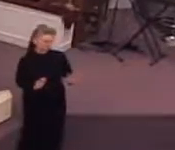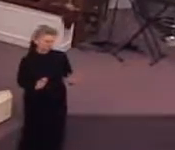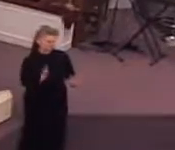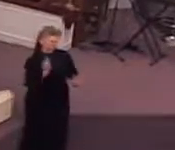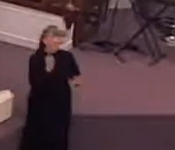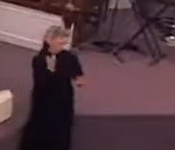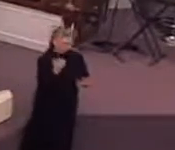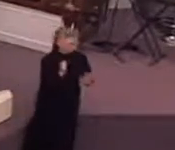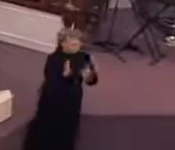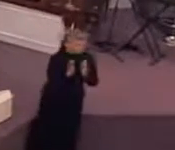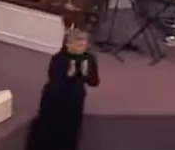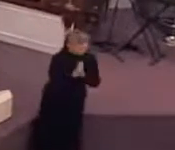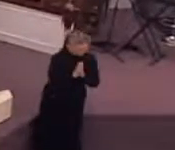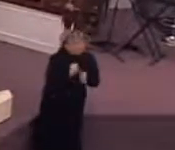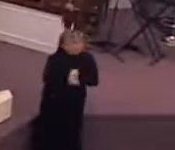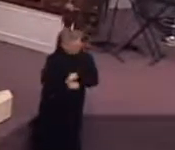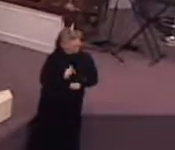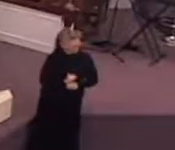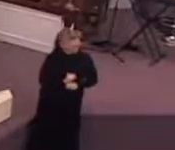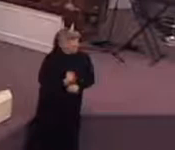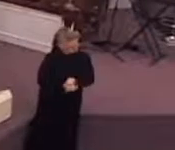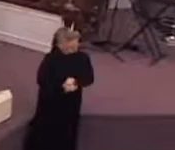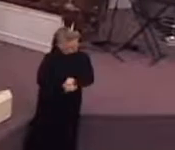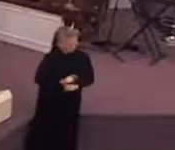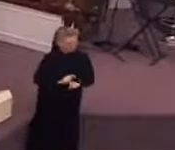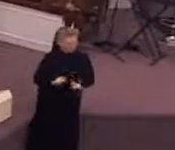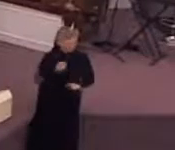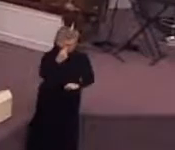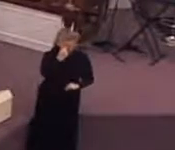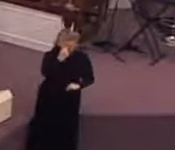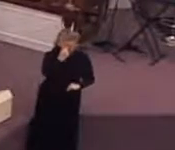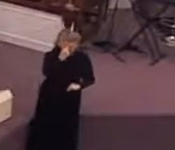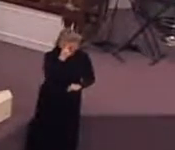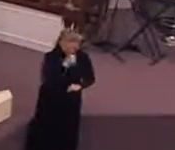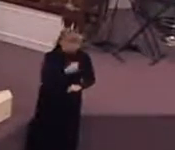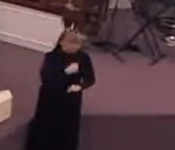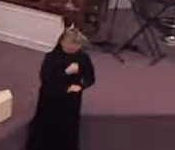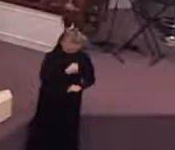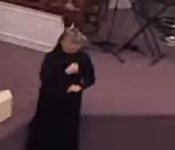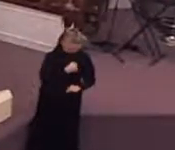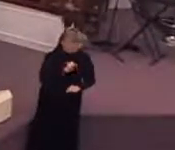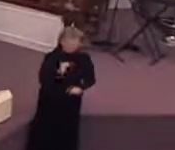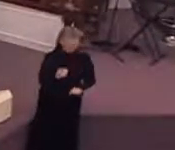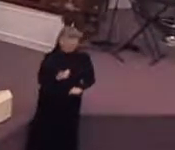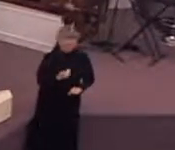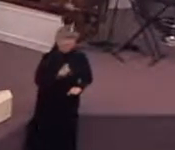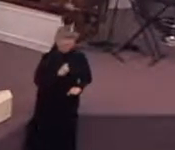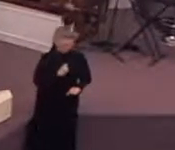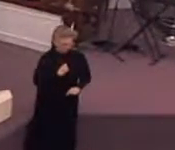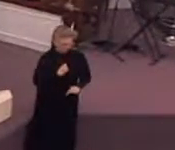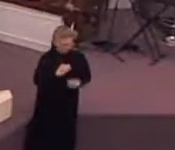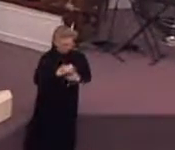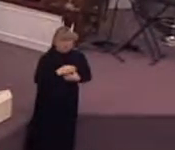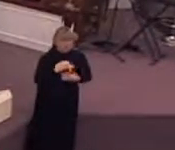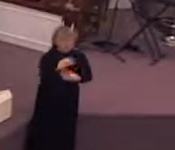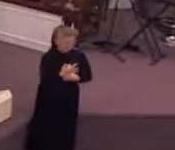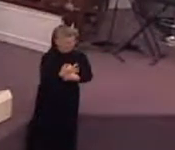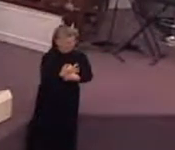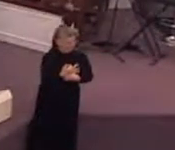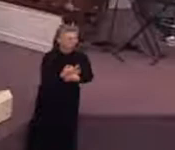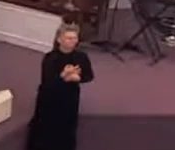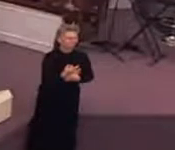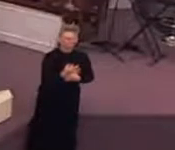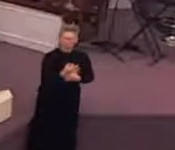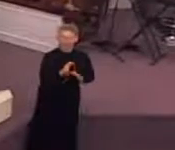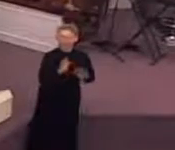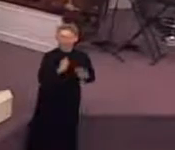Because prayer is work. But for the mind and the heart and the soul and the spirit, amen, it's